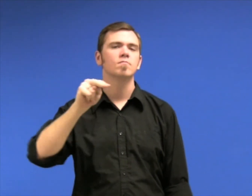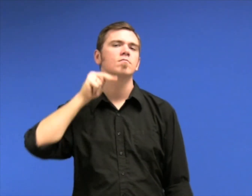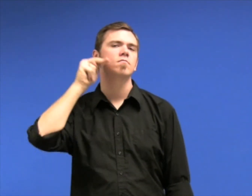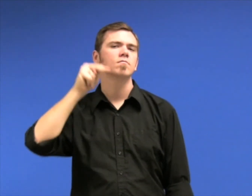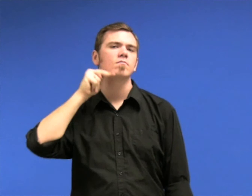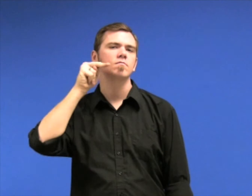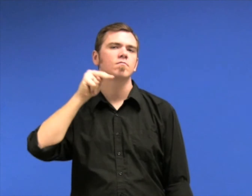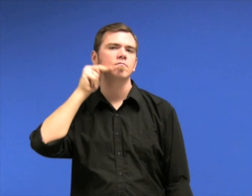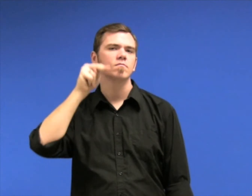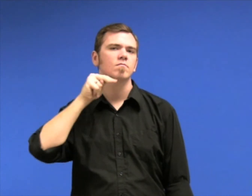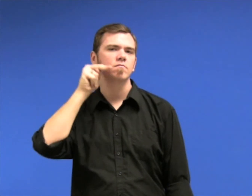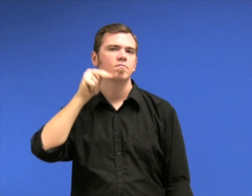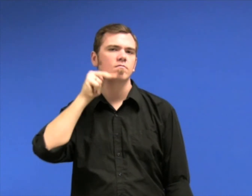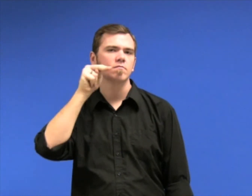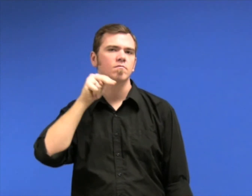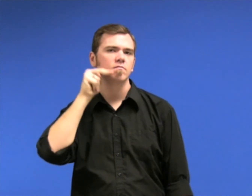Niece. By your jaw. Niece.